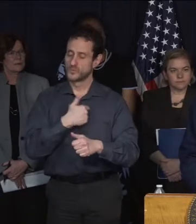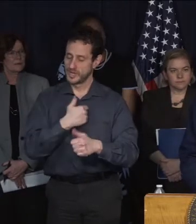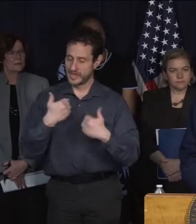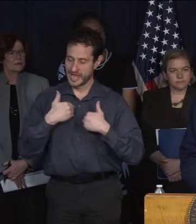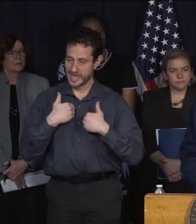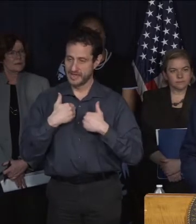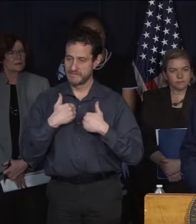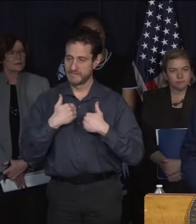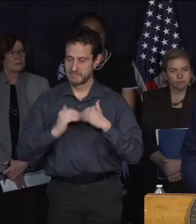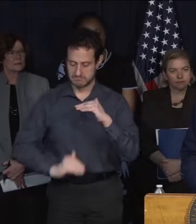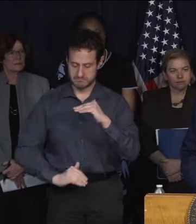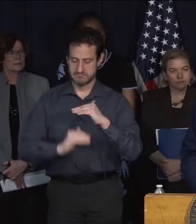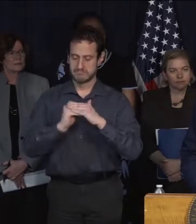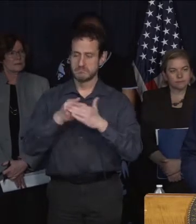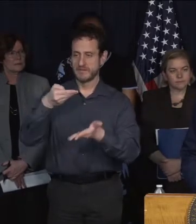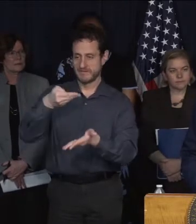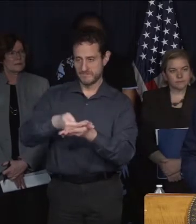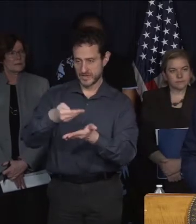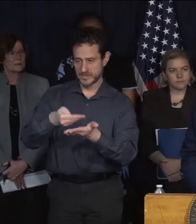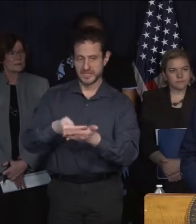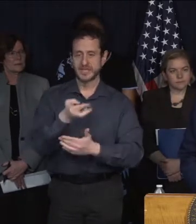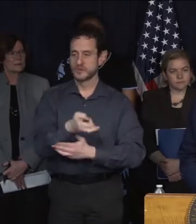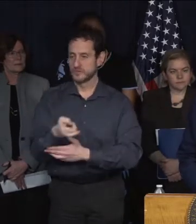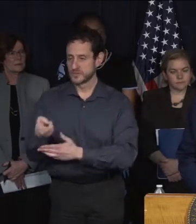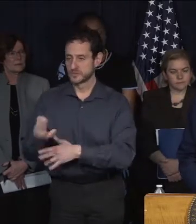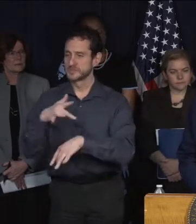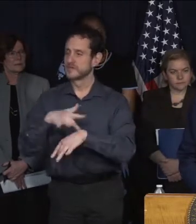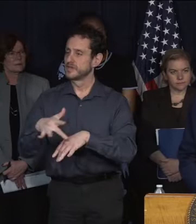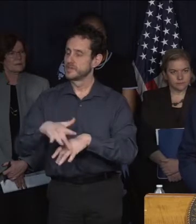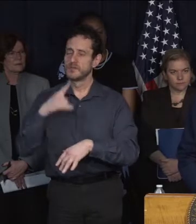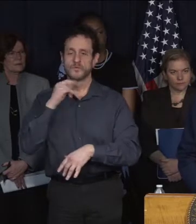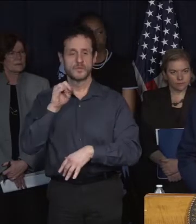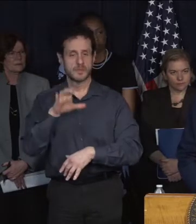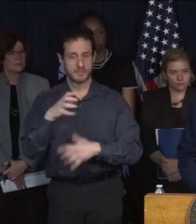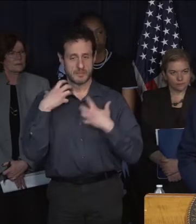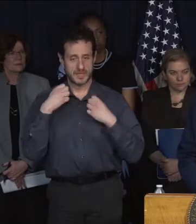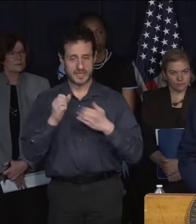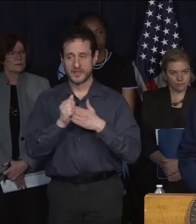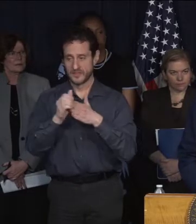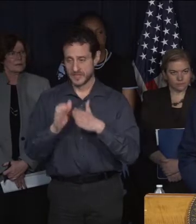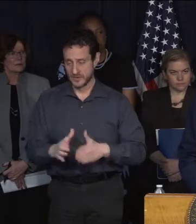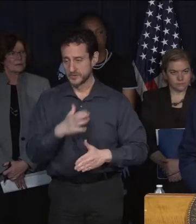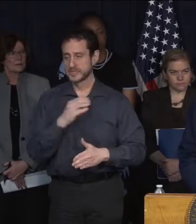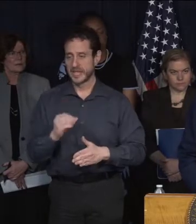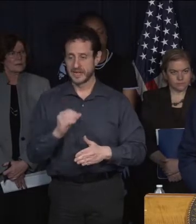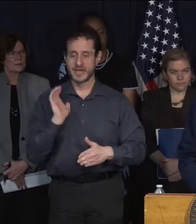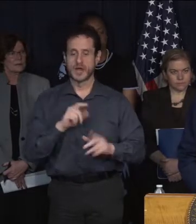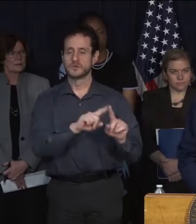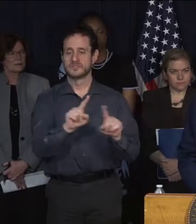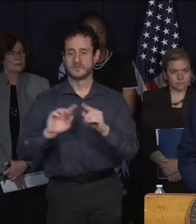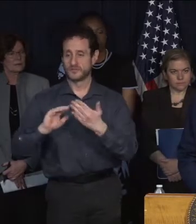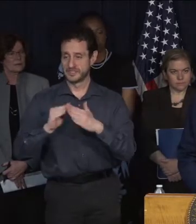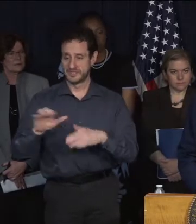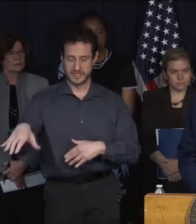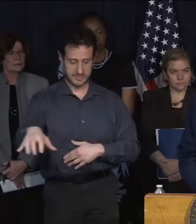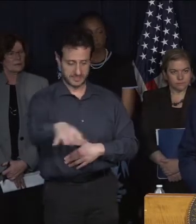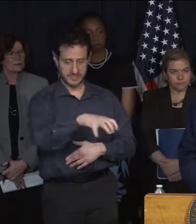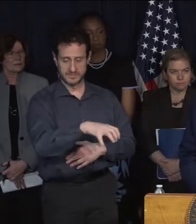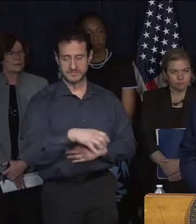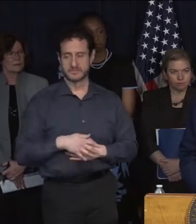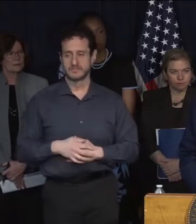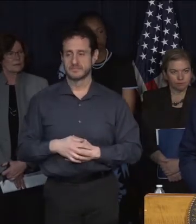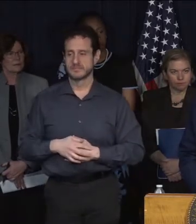funding and resource opportunities available to our public health leaders as well as our municipalities.